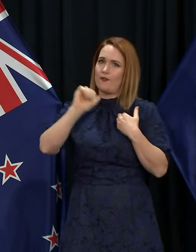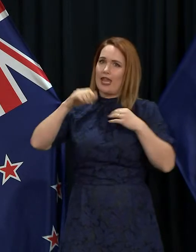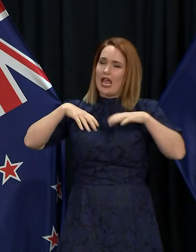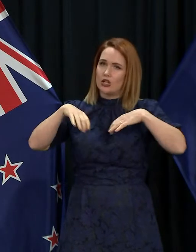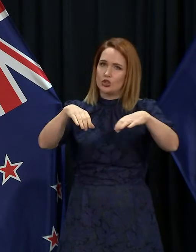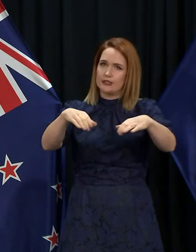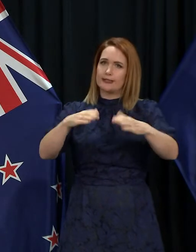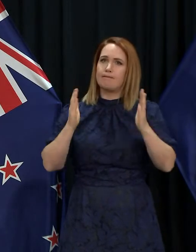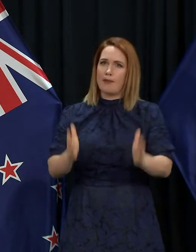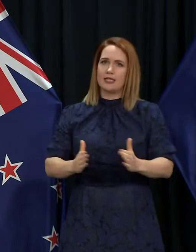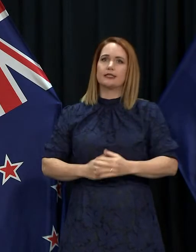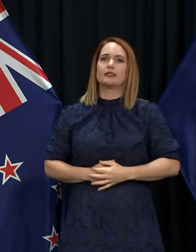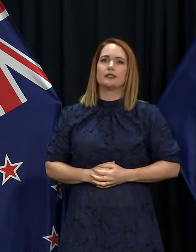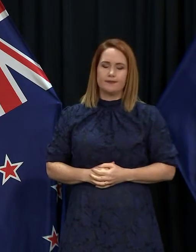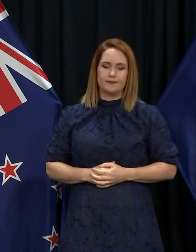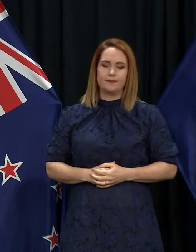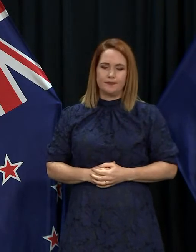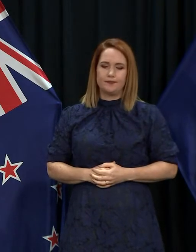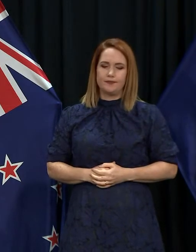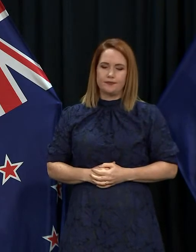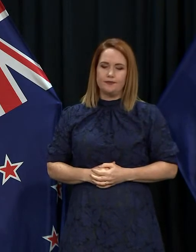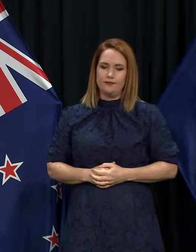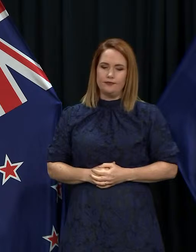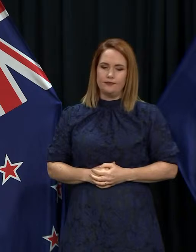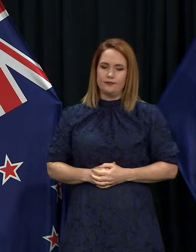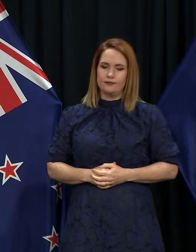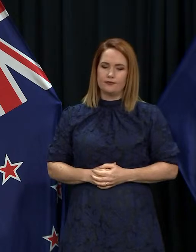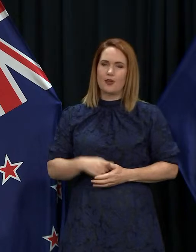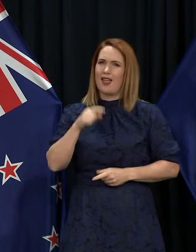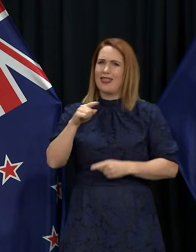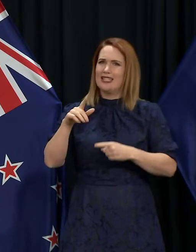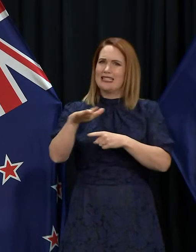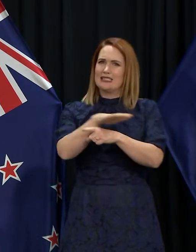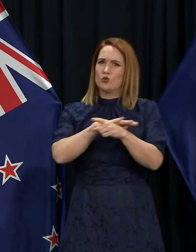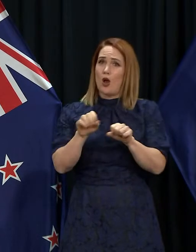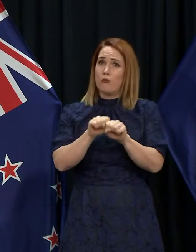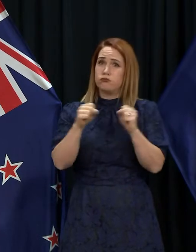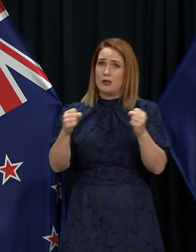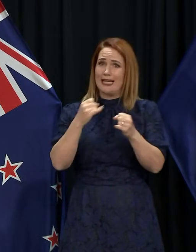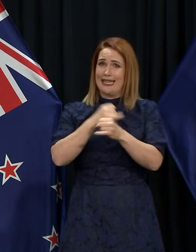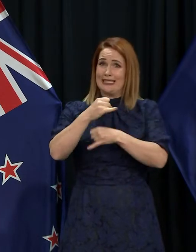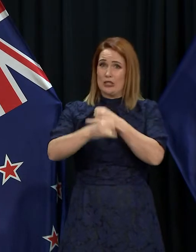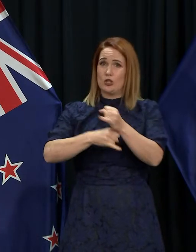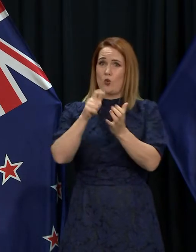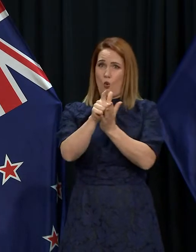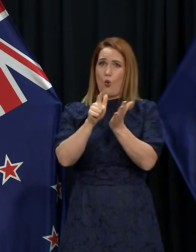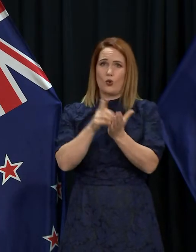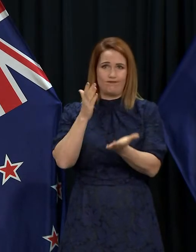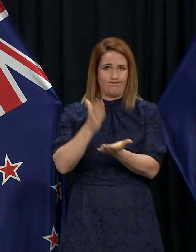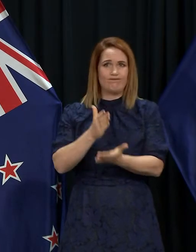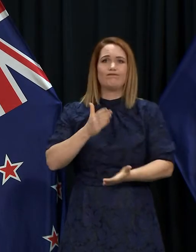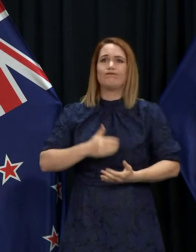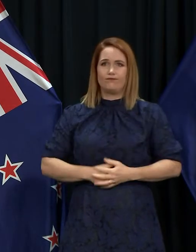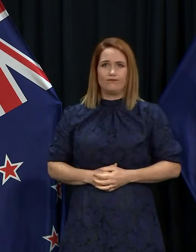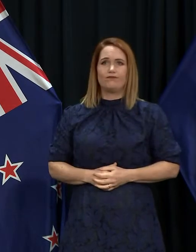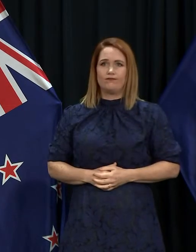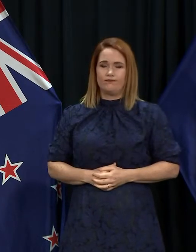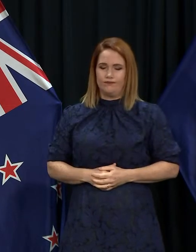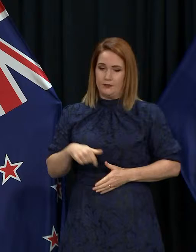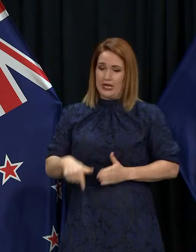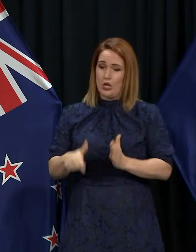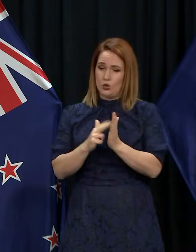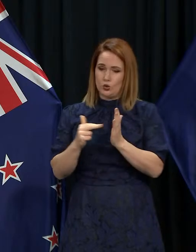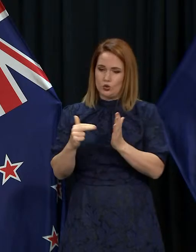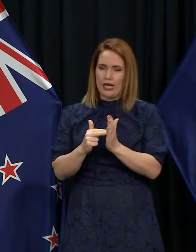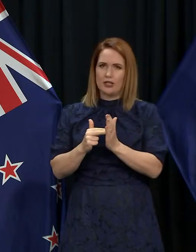done. It goes without saying that these atrocities are against international law. New Zealand, alongside